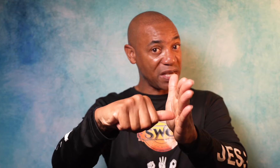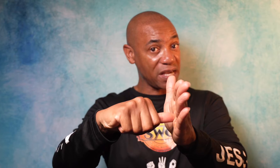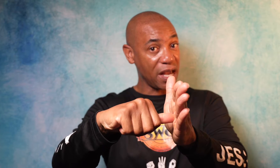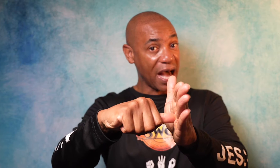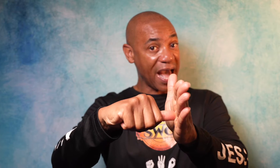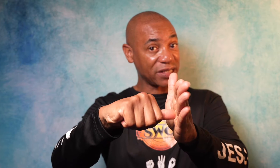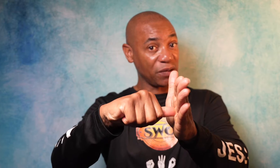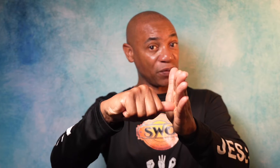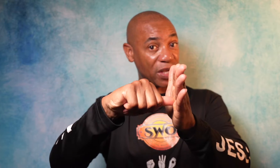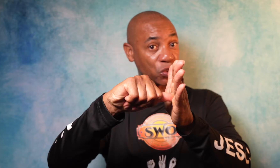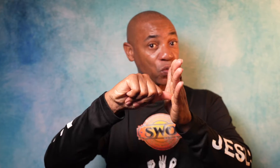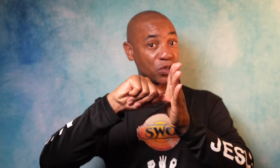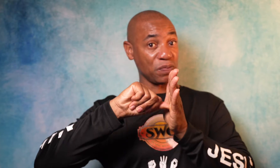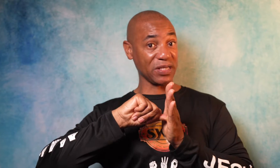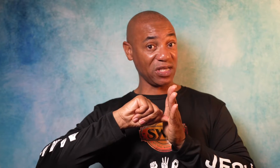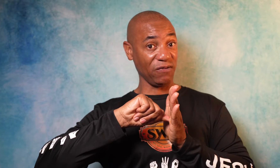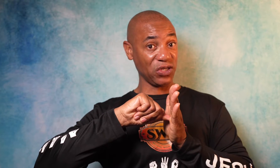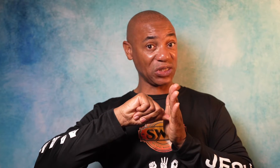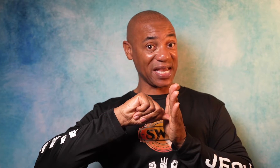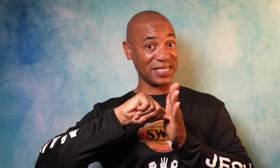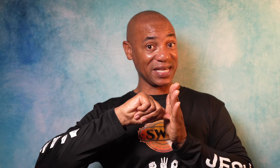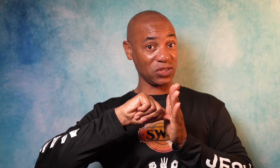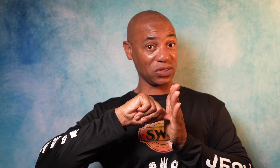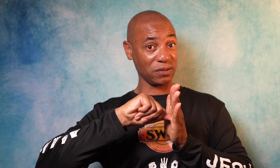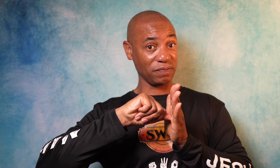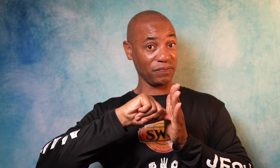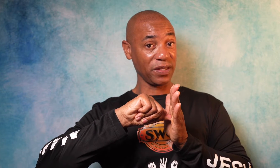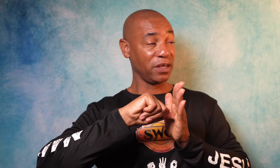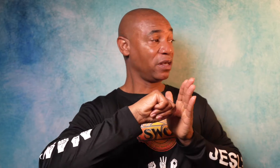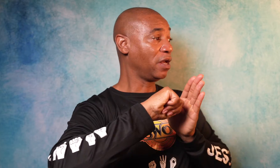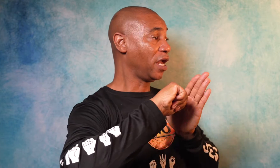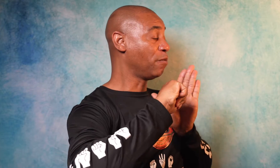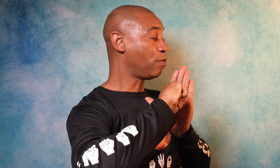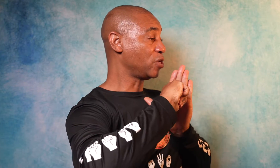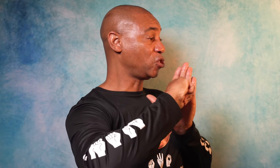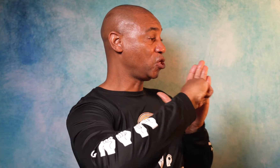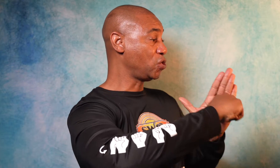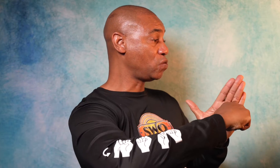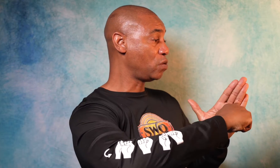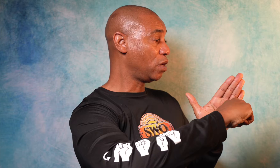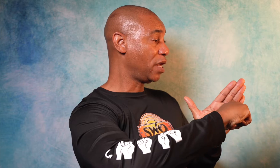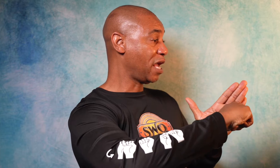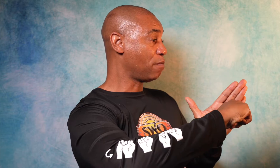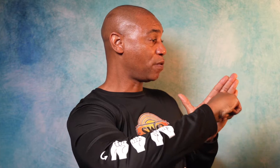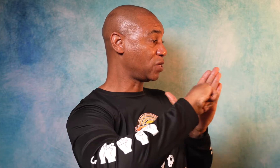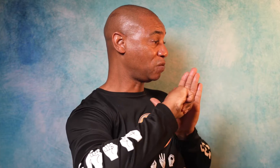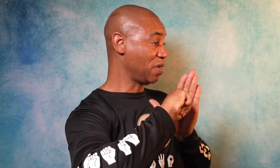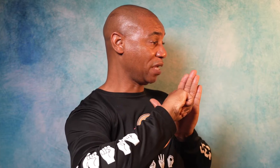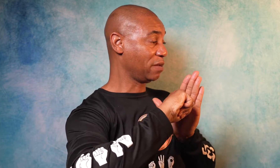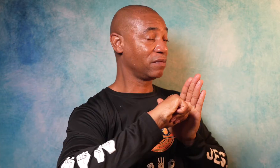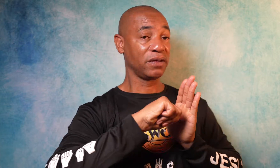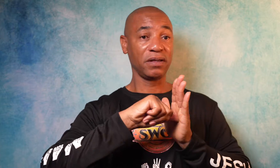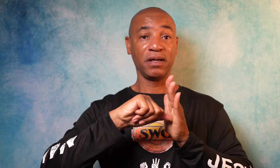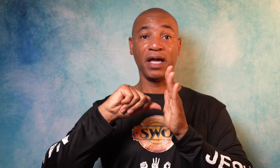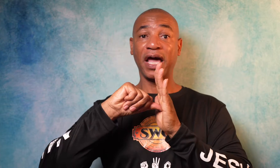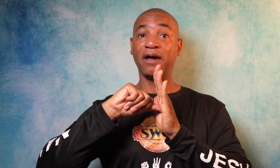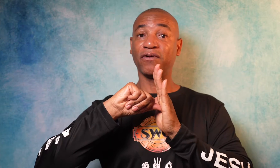me, I actually bring it towards myself, just like this. Impress you, impress me. From the